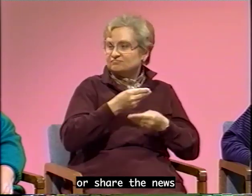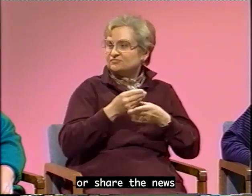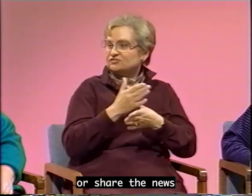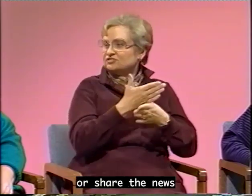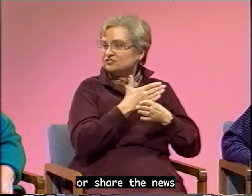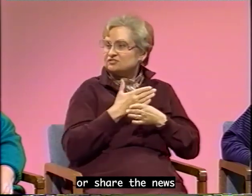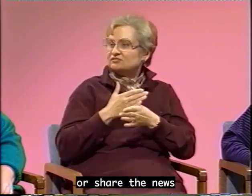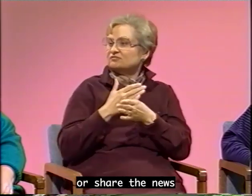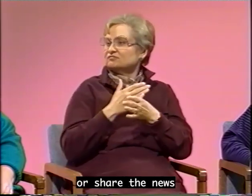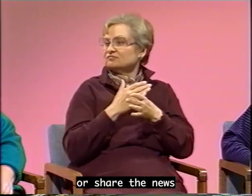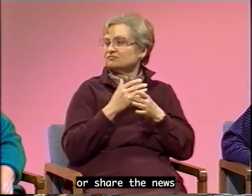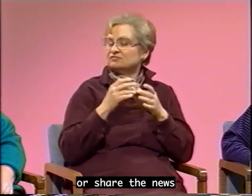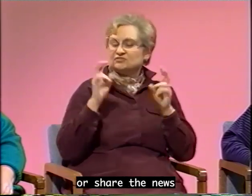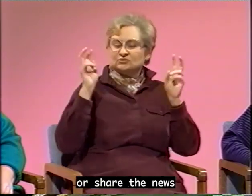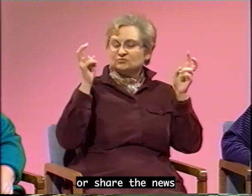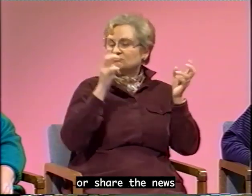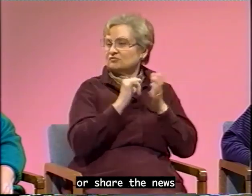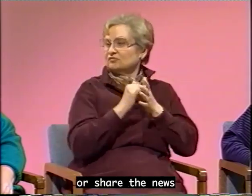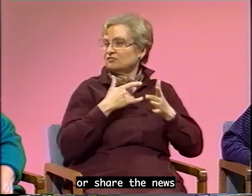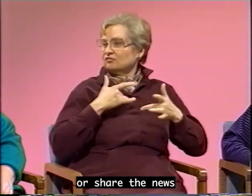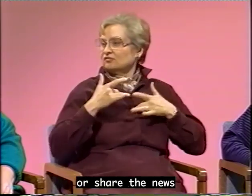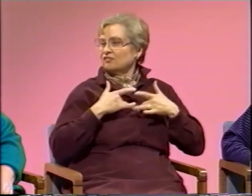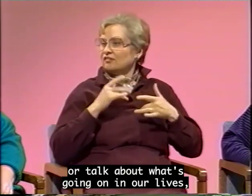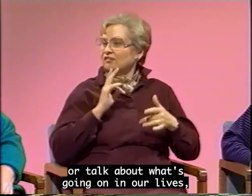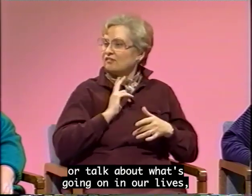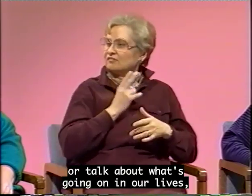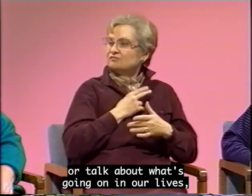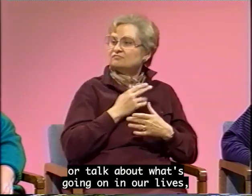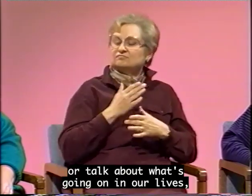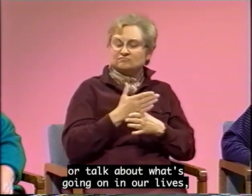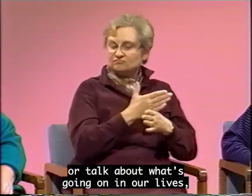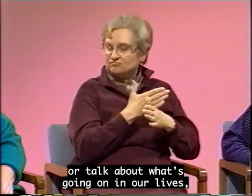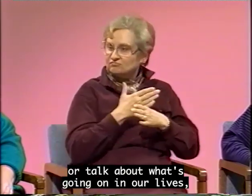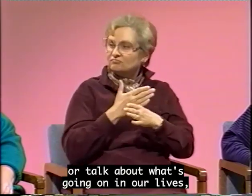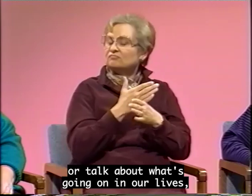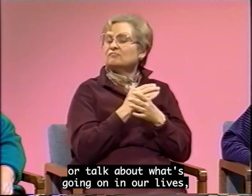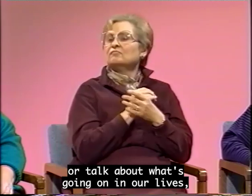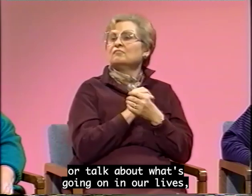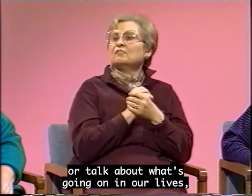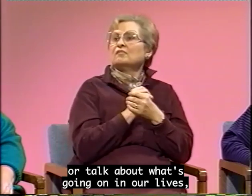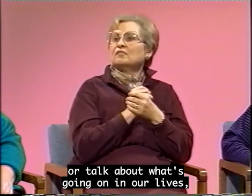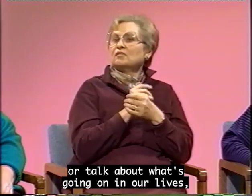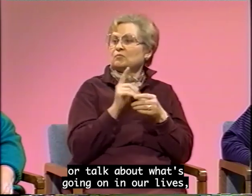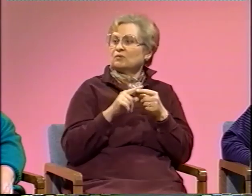or share the news or talk about what's going on in our lives.